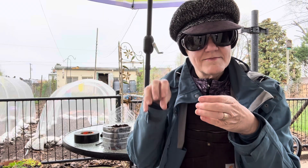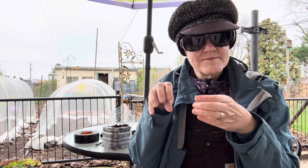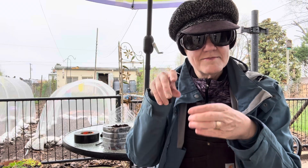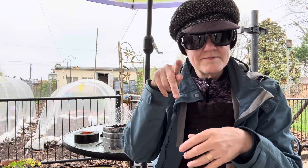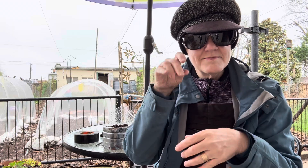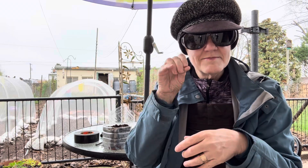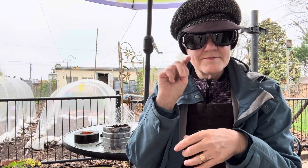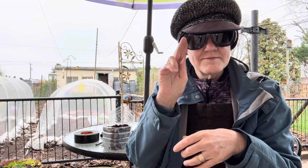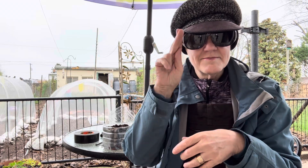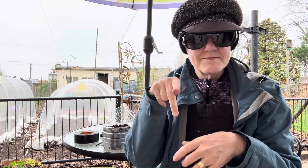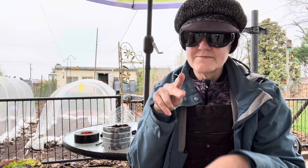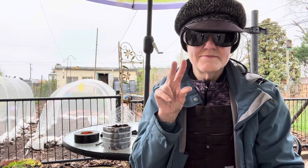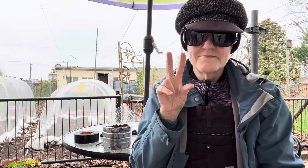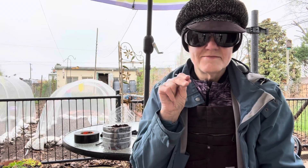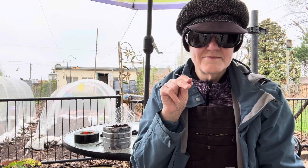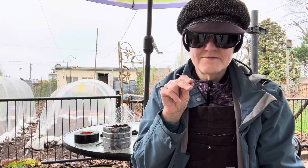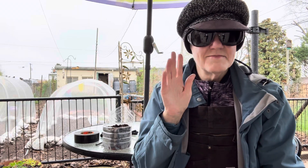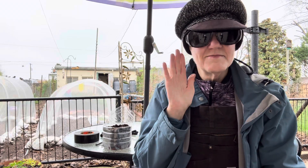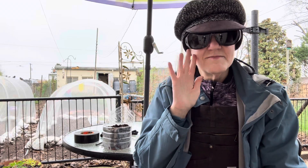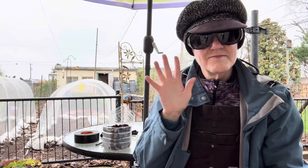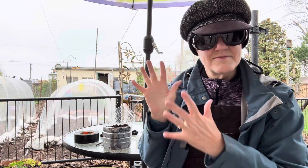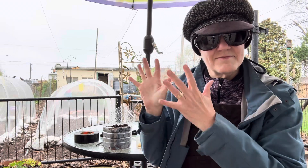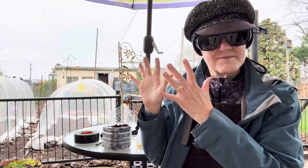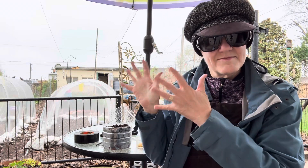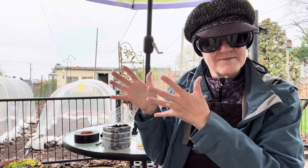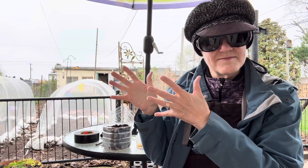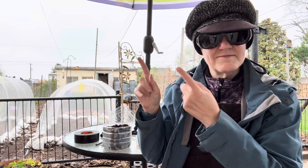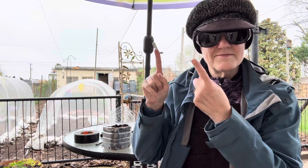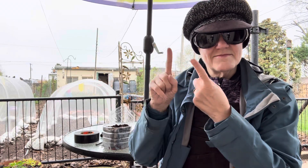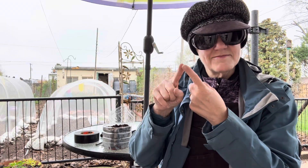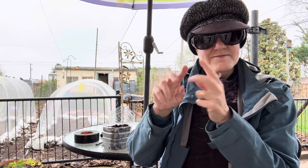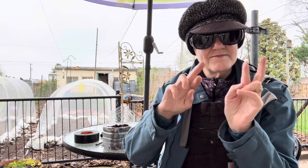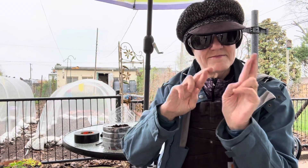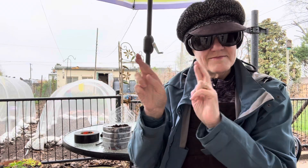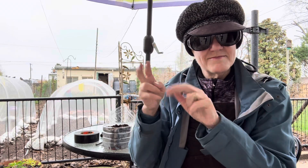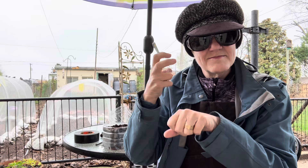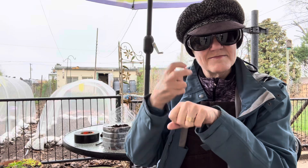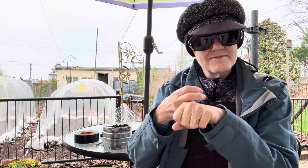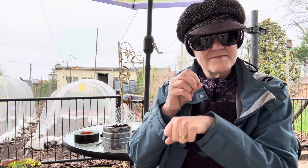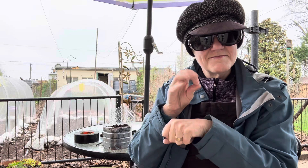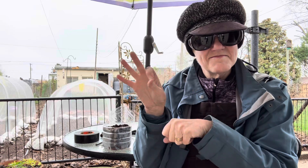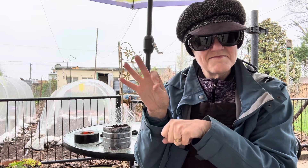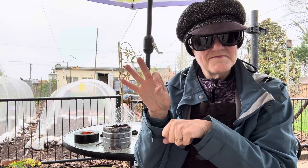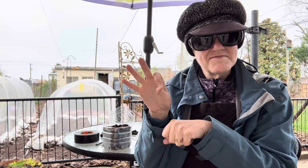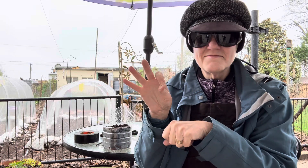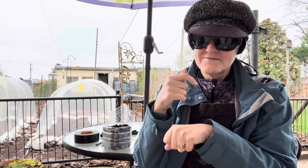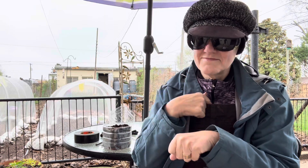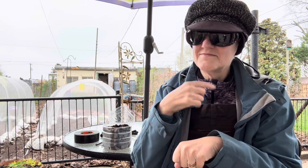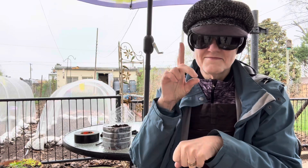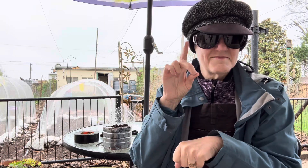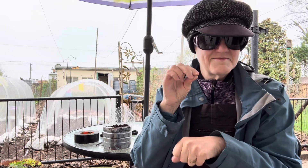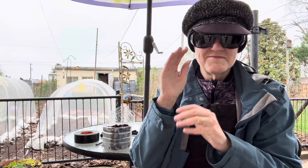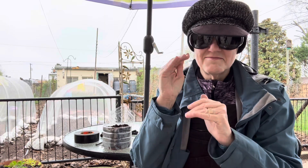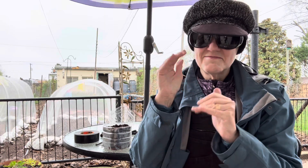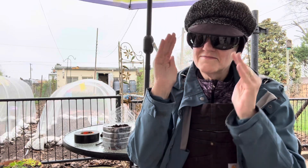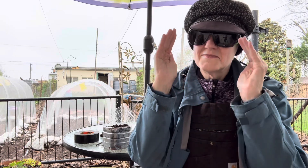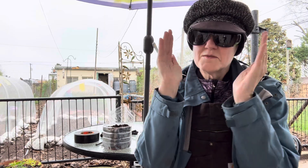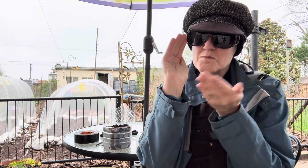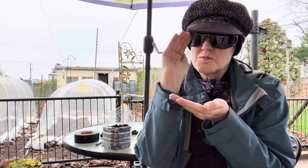I don't plan to pot these up. I'm just going to leave them in this jug until they're ready to be hardened off. I do